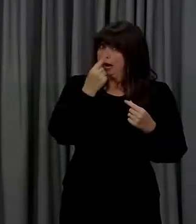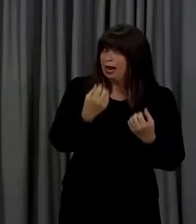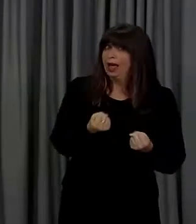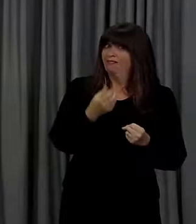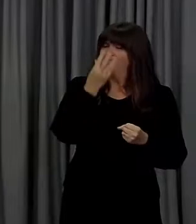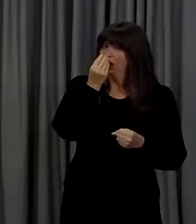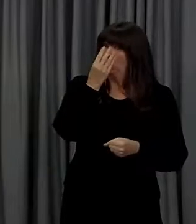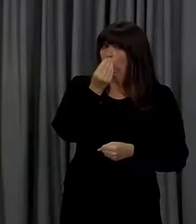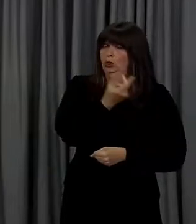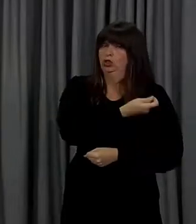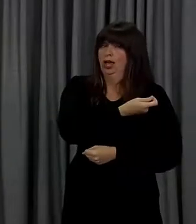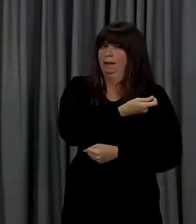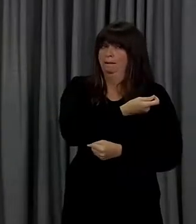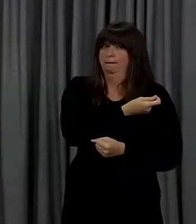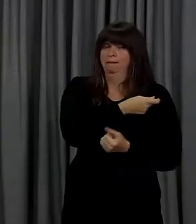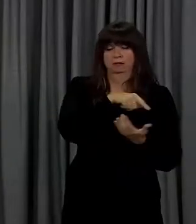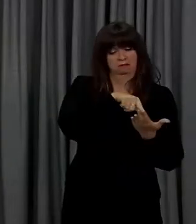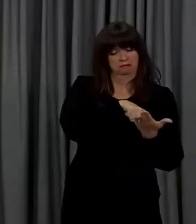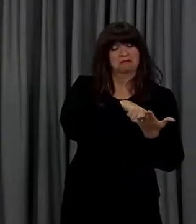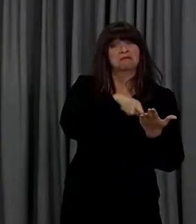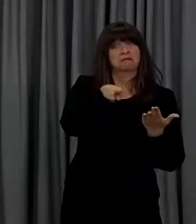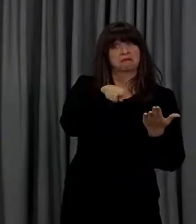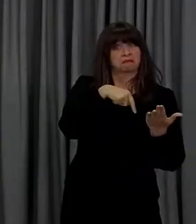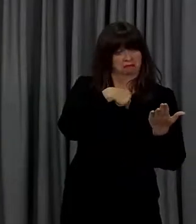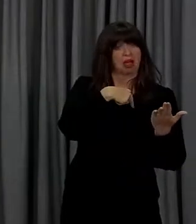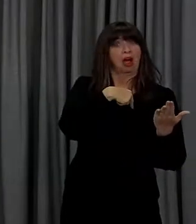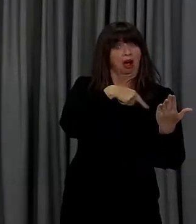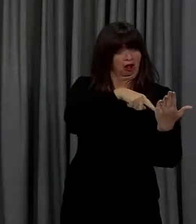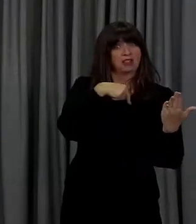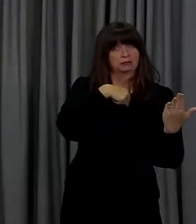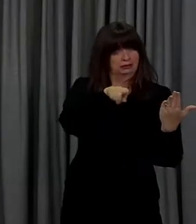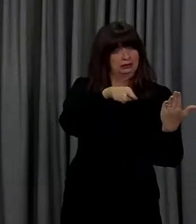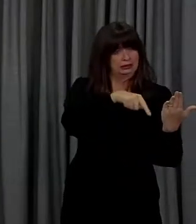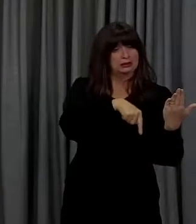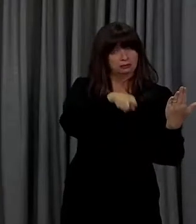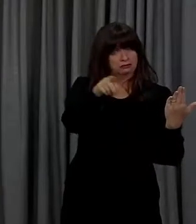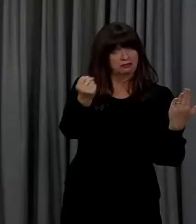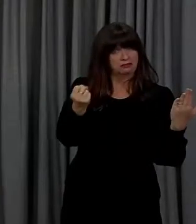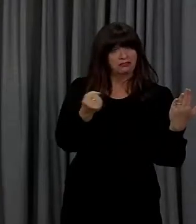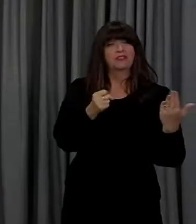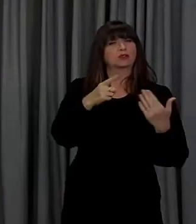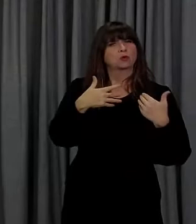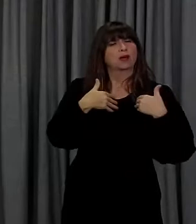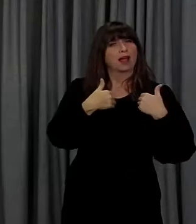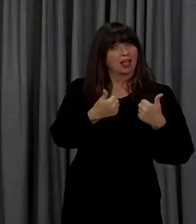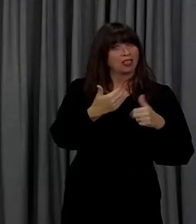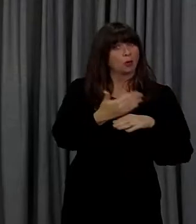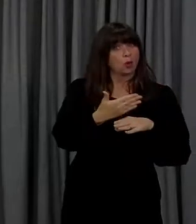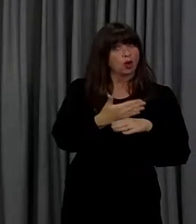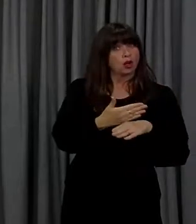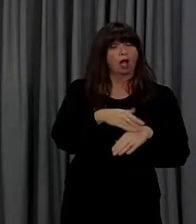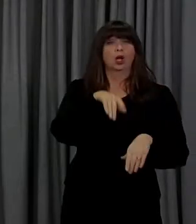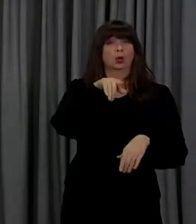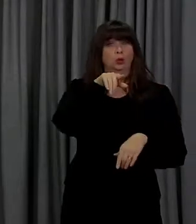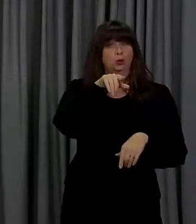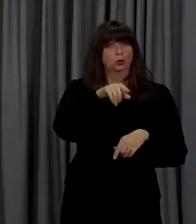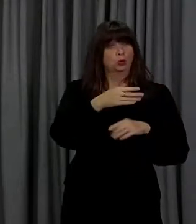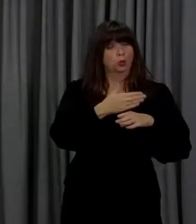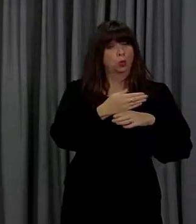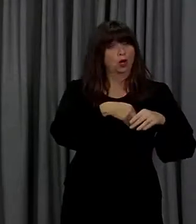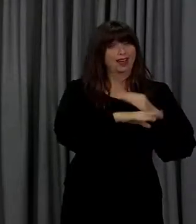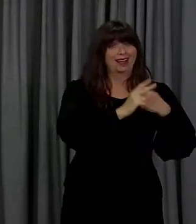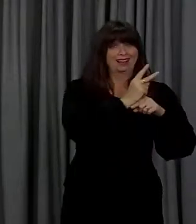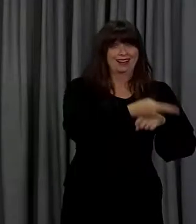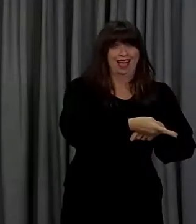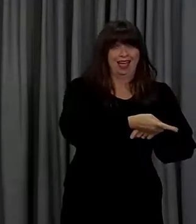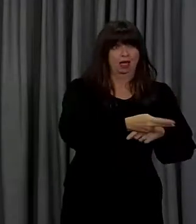their flu jab this year, especially if you're a health or care worker. It really is one of the best things we can do